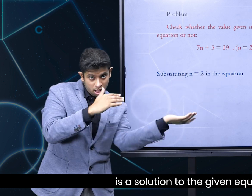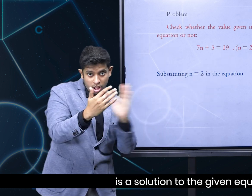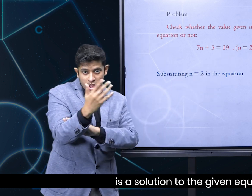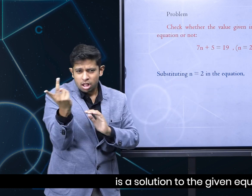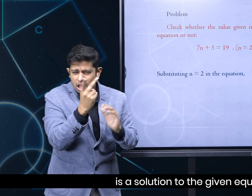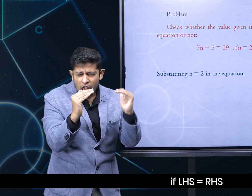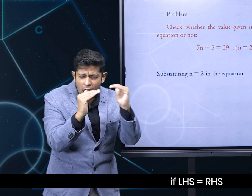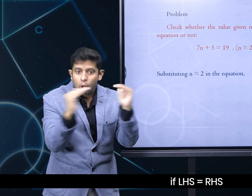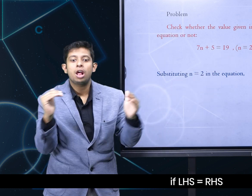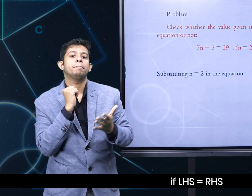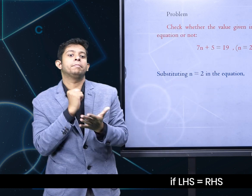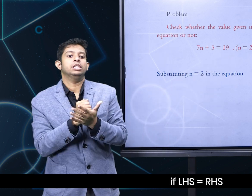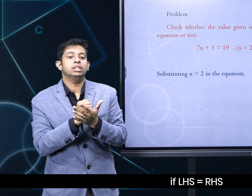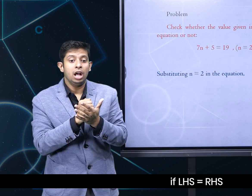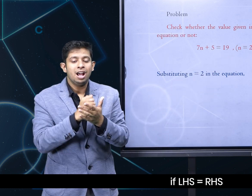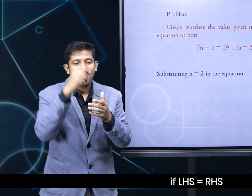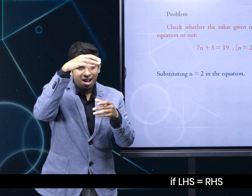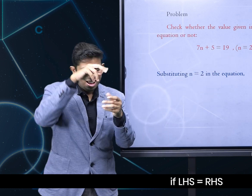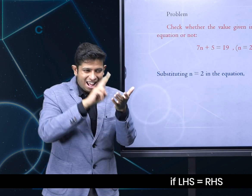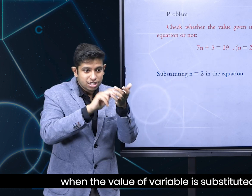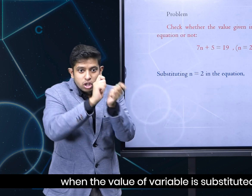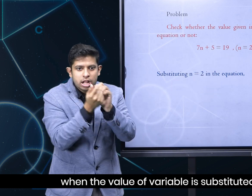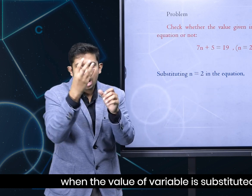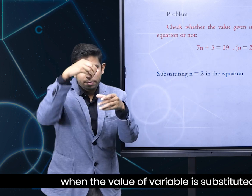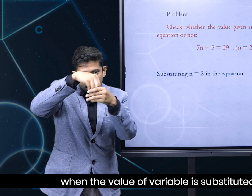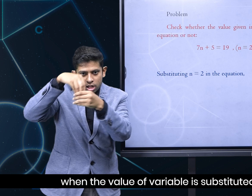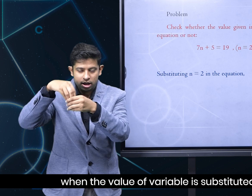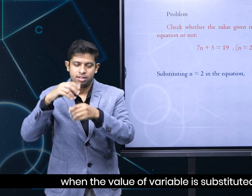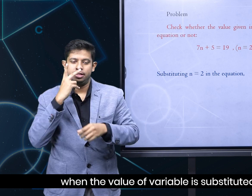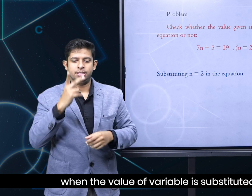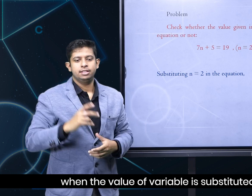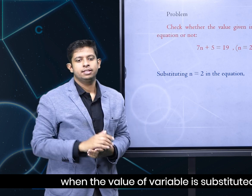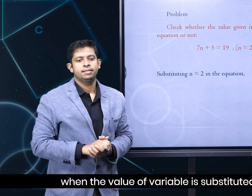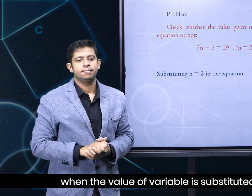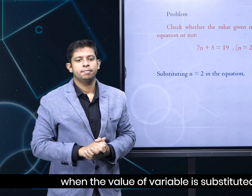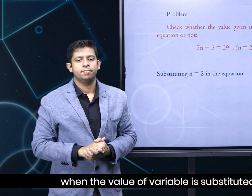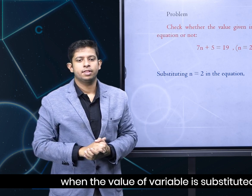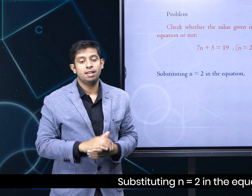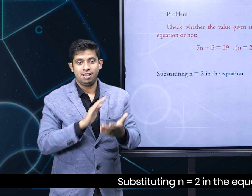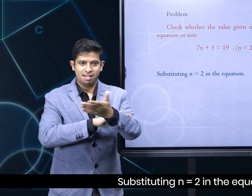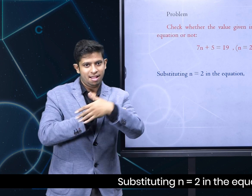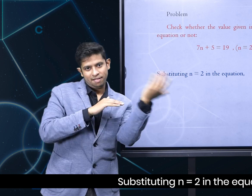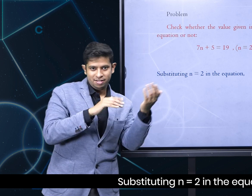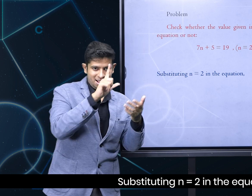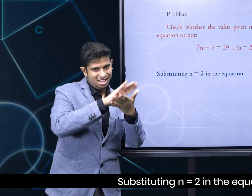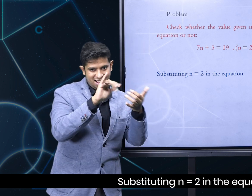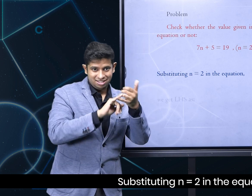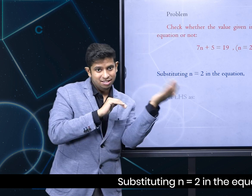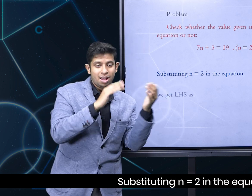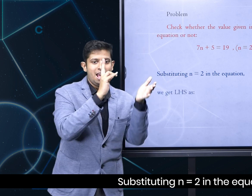equation if LHS equals to RHS when the value of variable is substituted in the equation. Substituting n equals